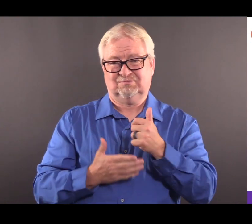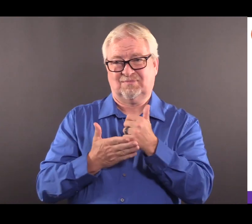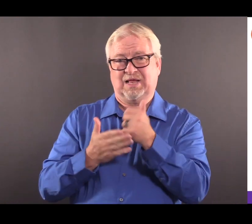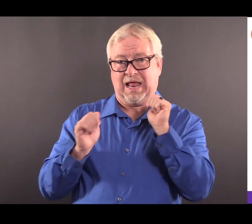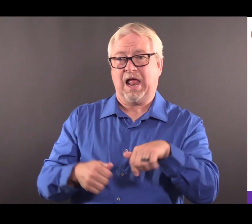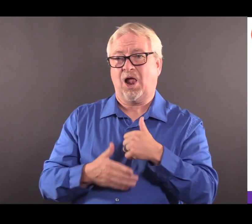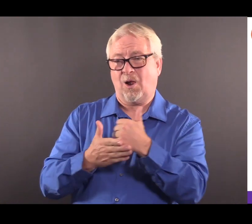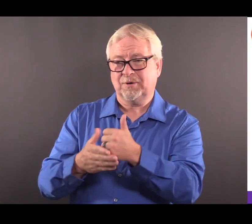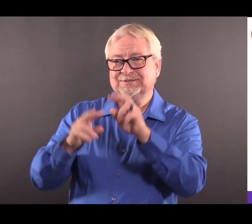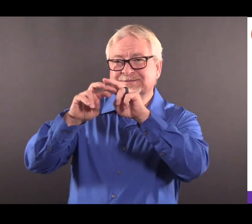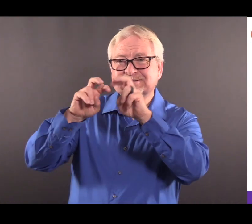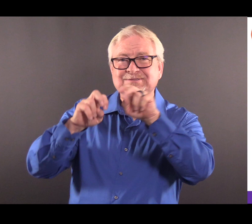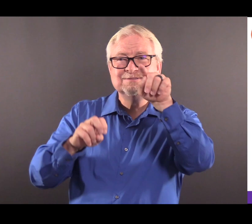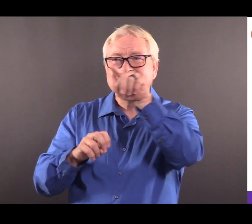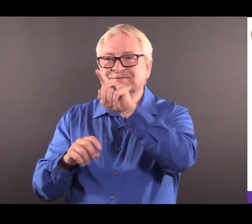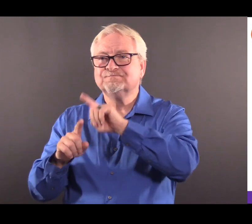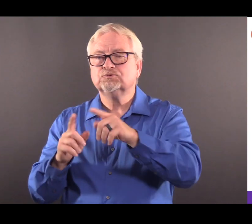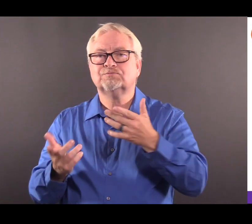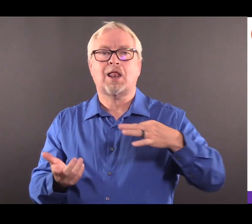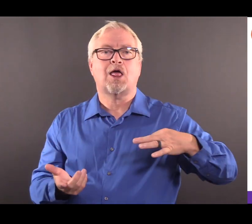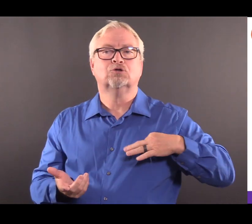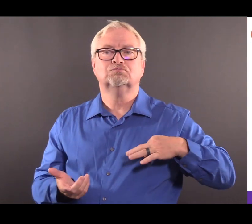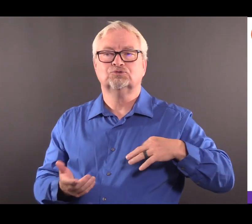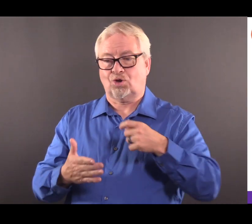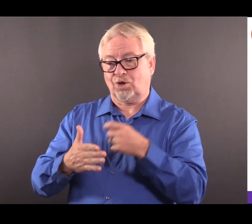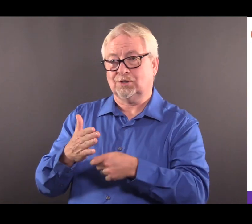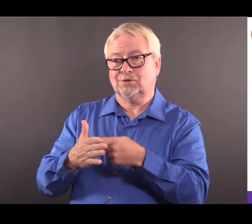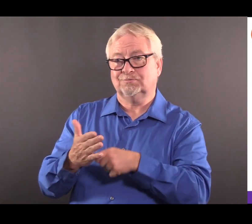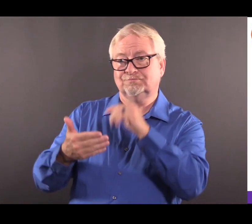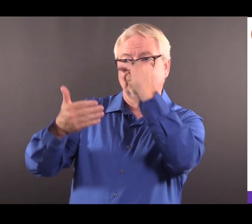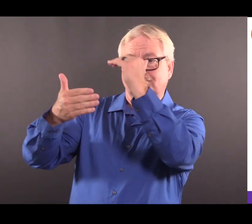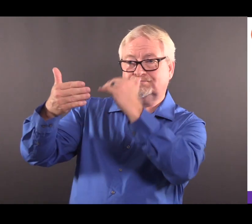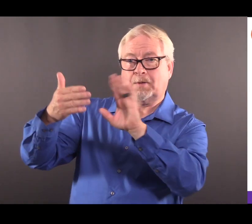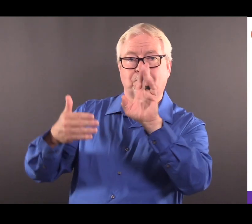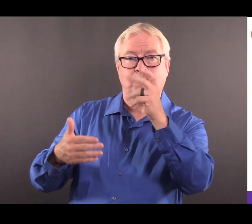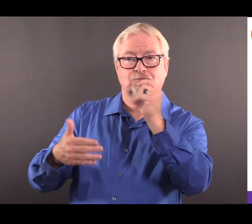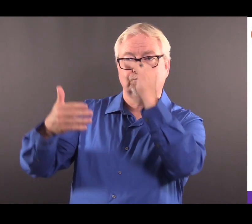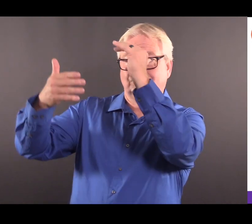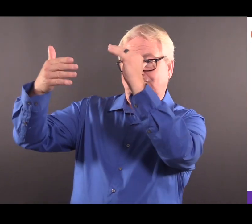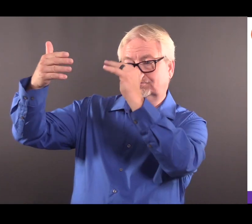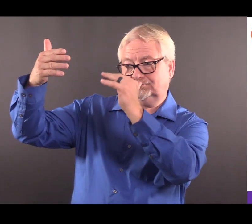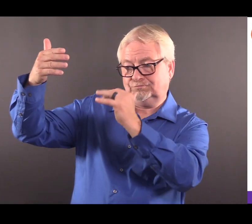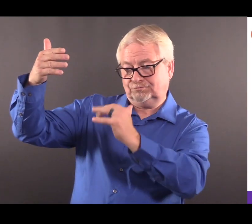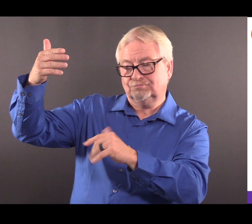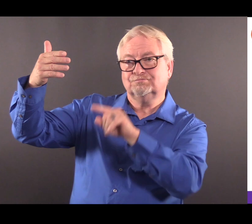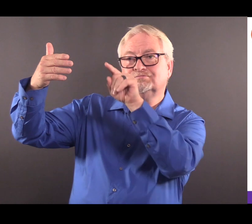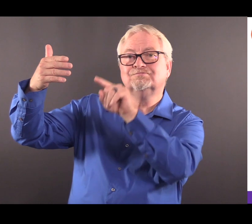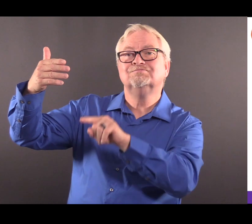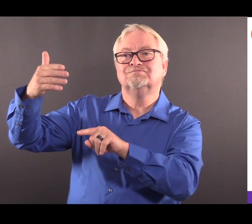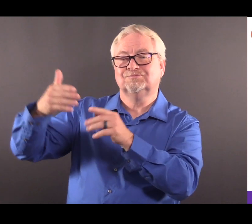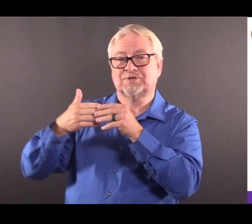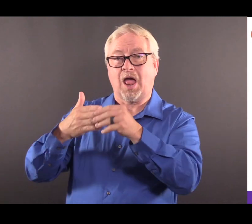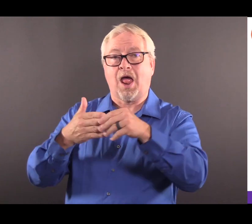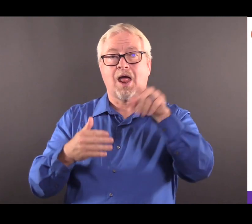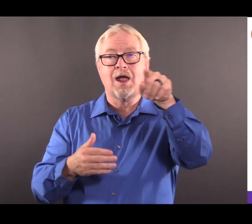COCs should be able to help you sort through the eligible expenses under each budget category and